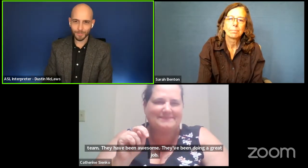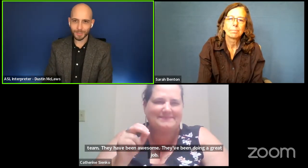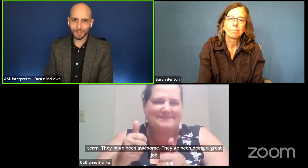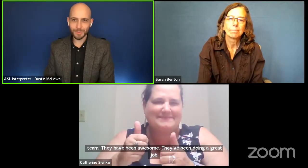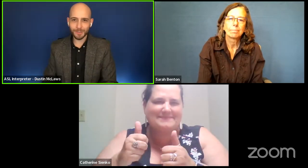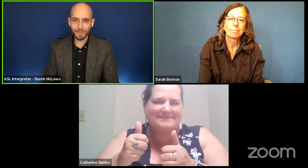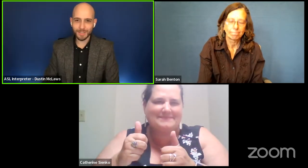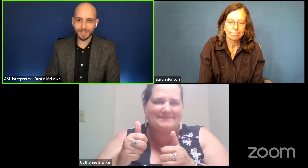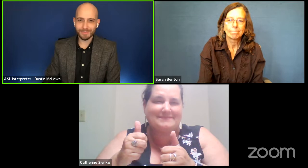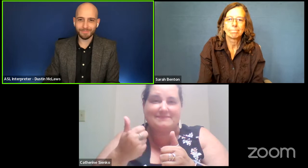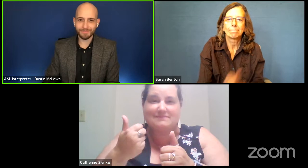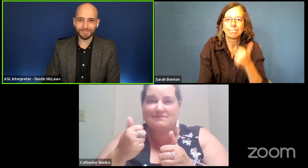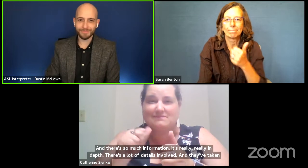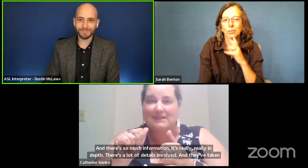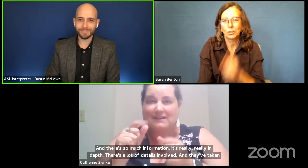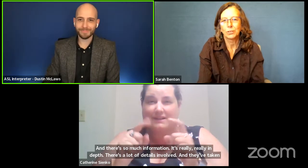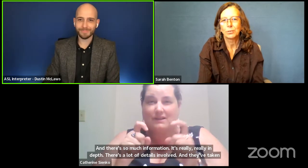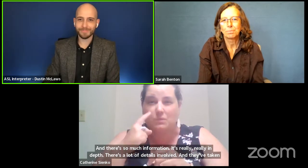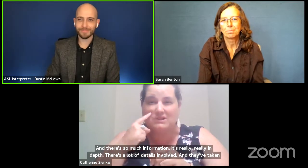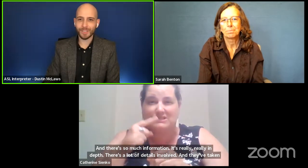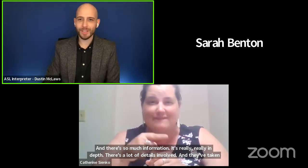Thank you so much, Commissioner Benton.